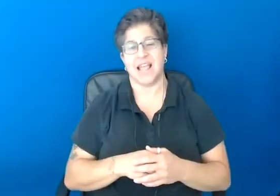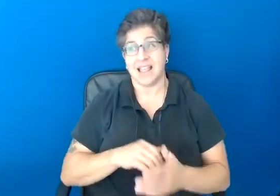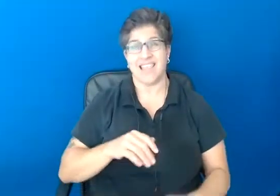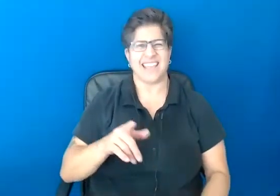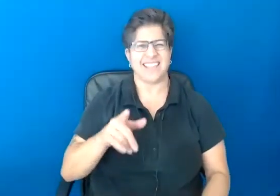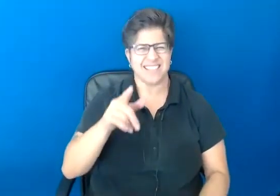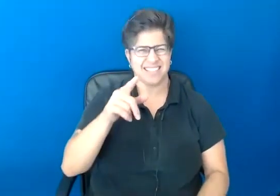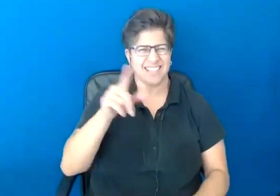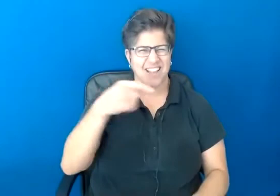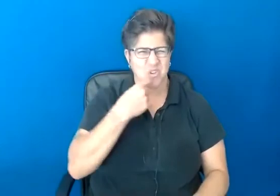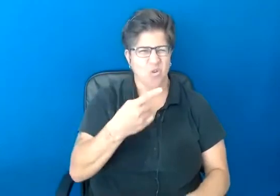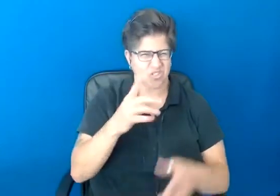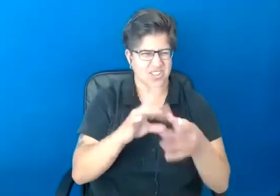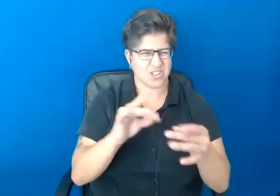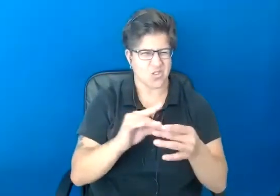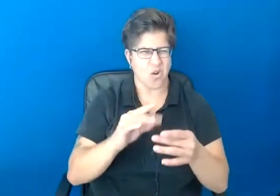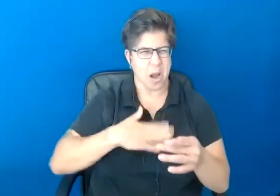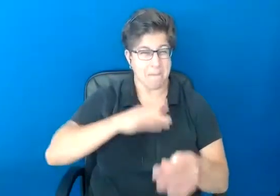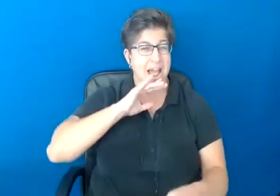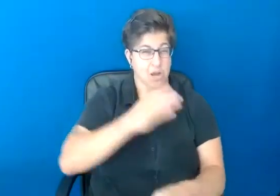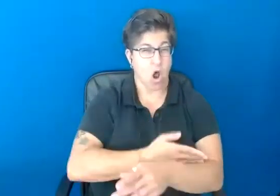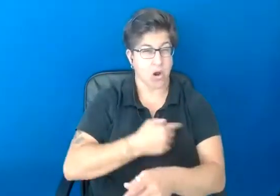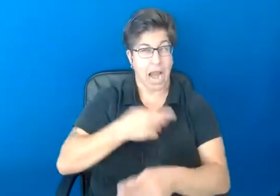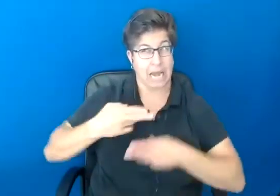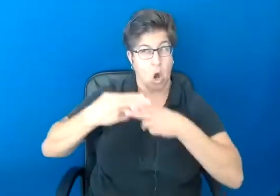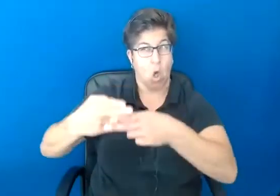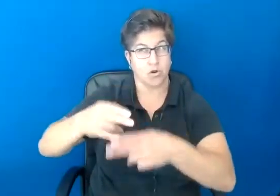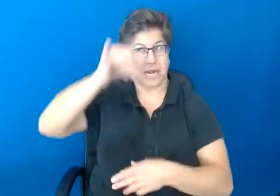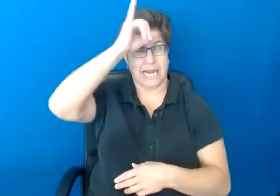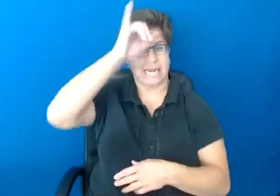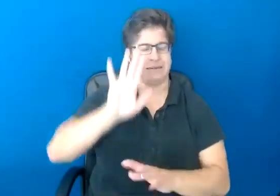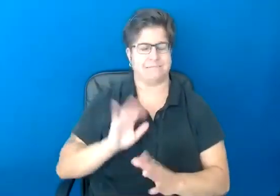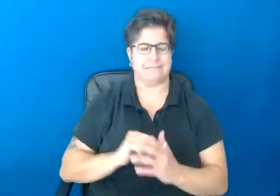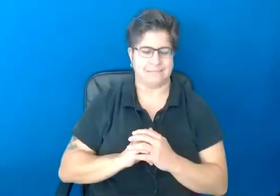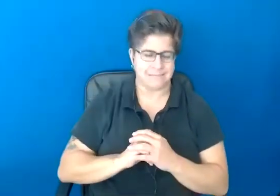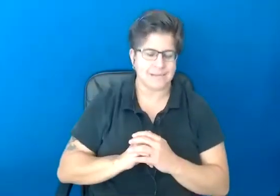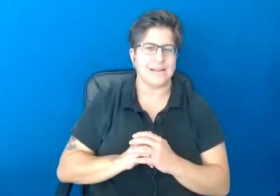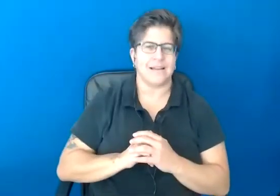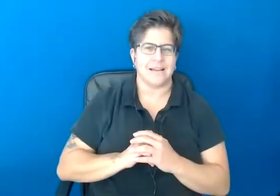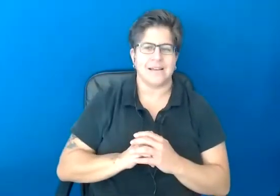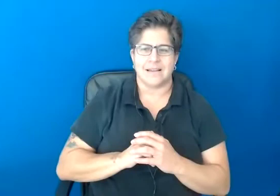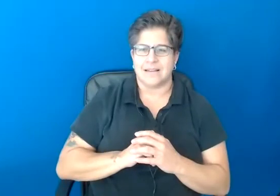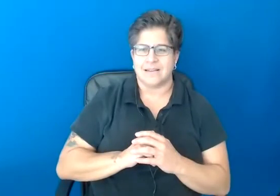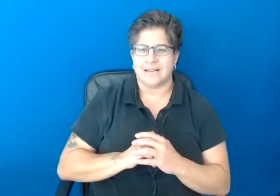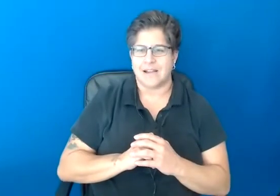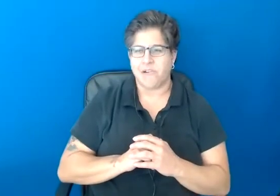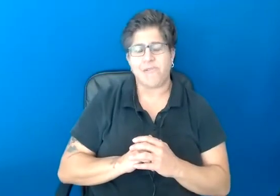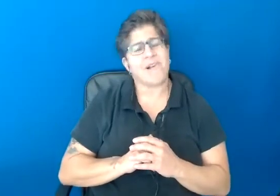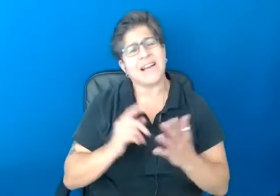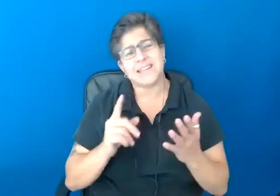I will hurt your feelings sometimes for a laugh. I have to look at that. I mean, I can't tell you how many times I've had to go